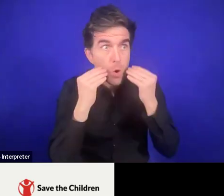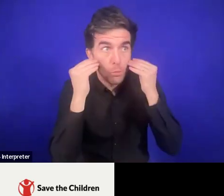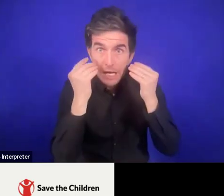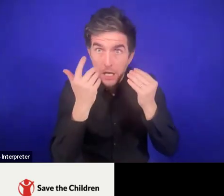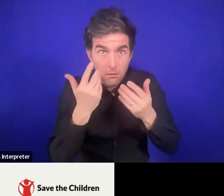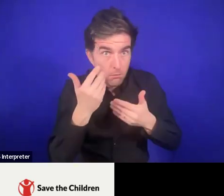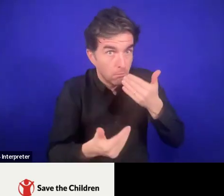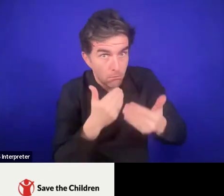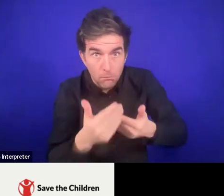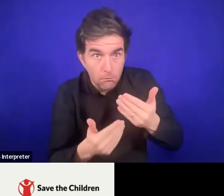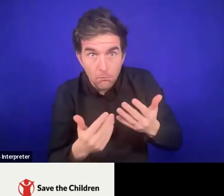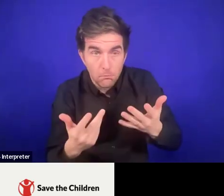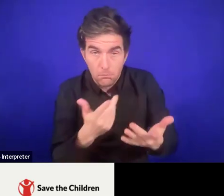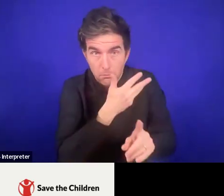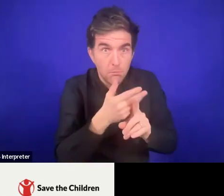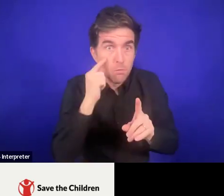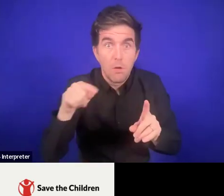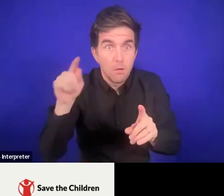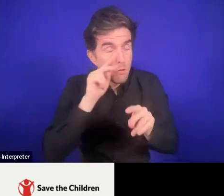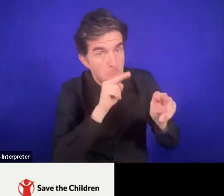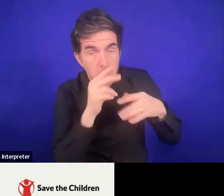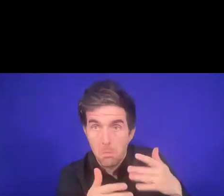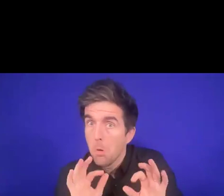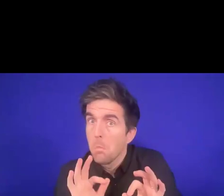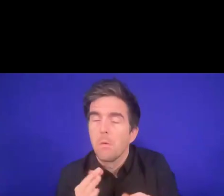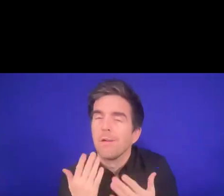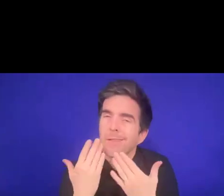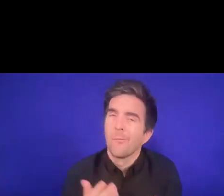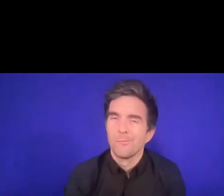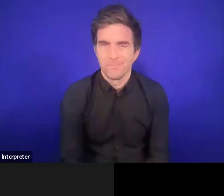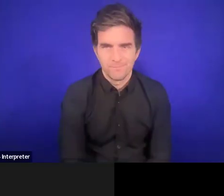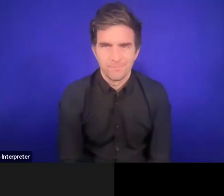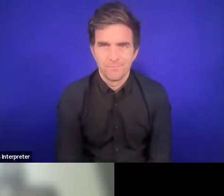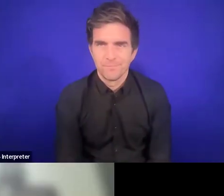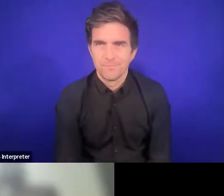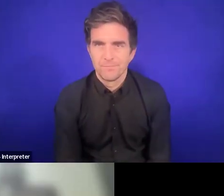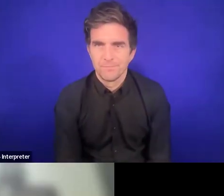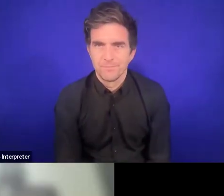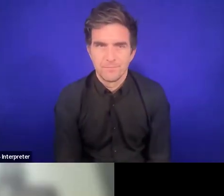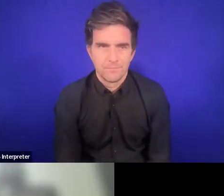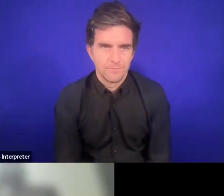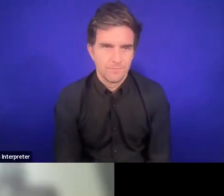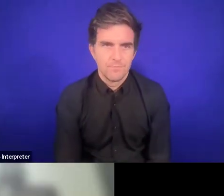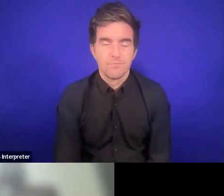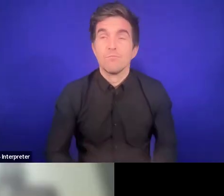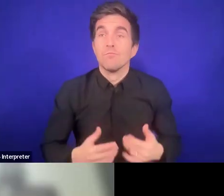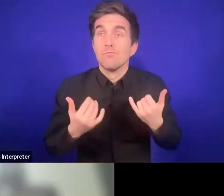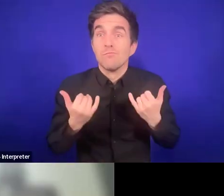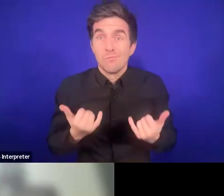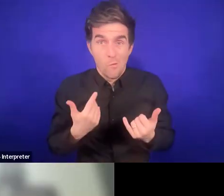Malk. Okay, great. So heading over to Mika now from GIZ in India, who